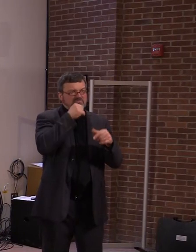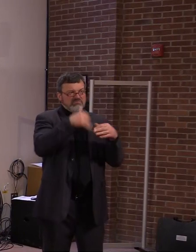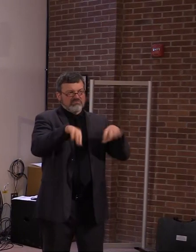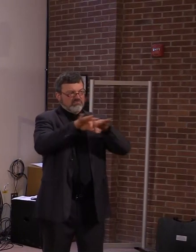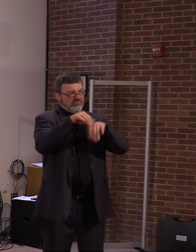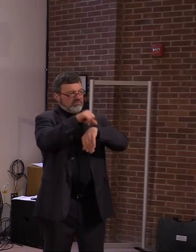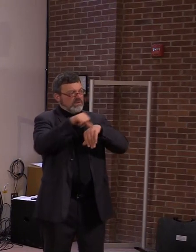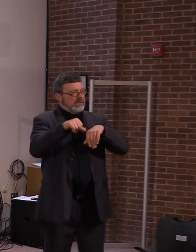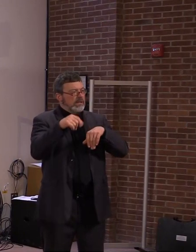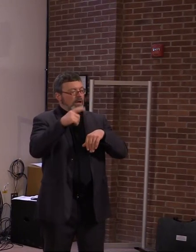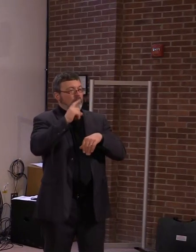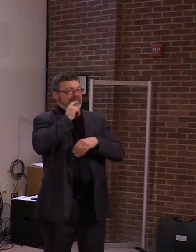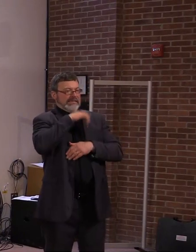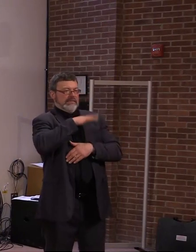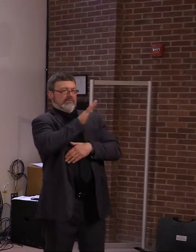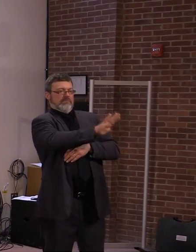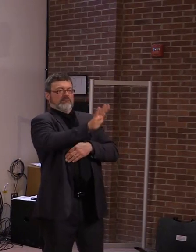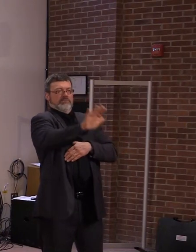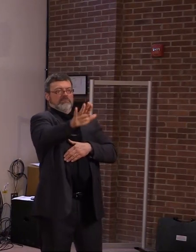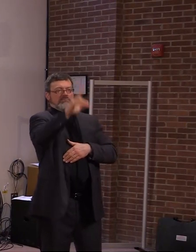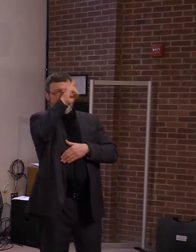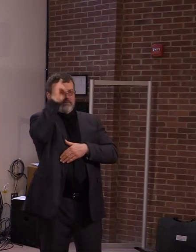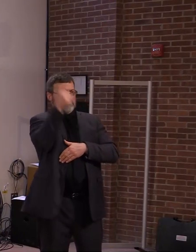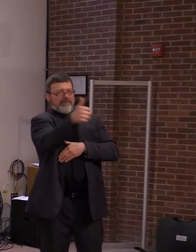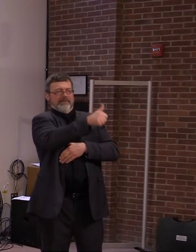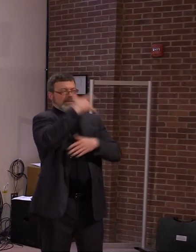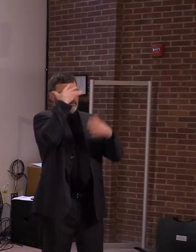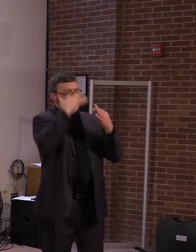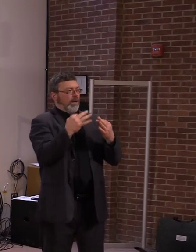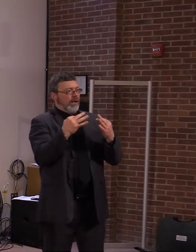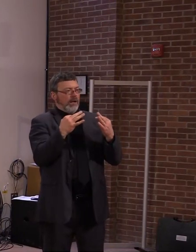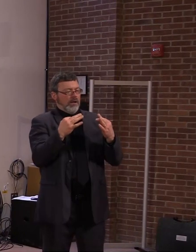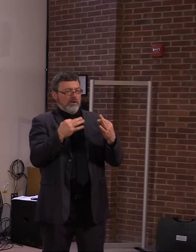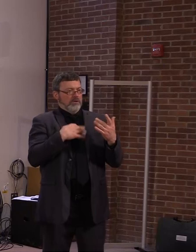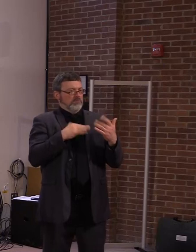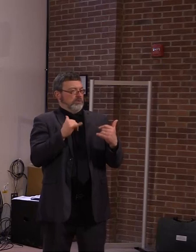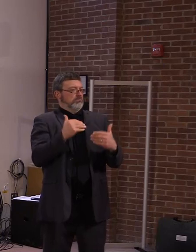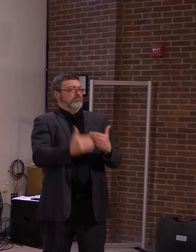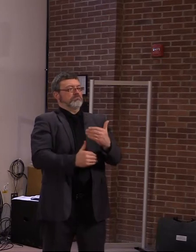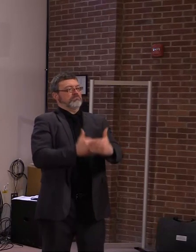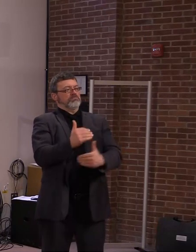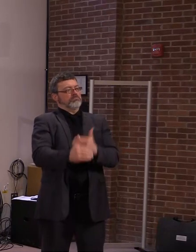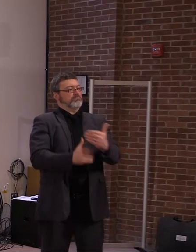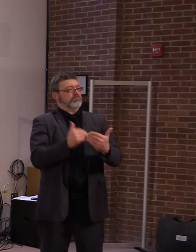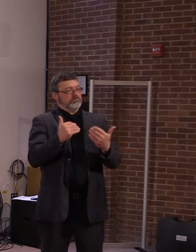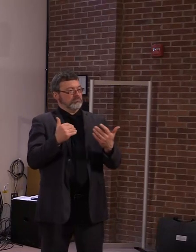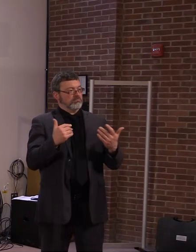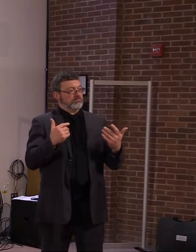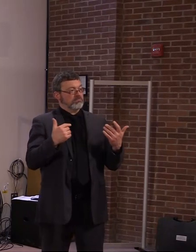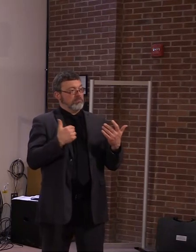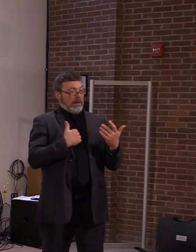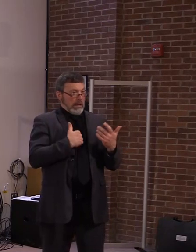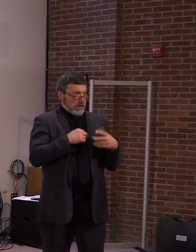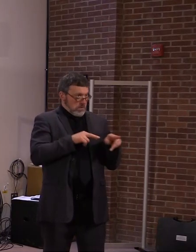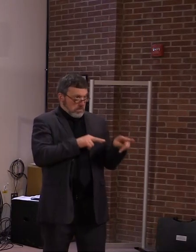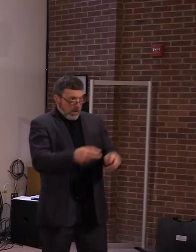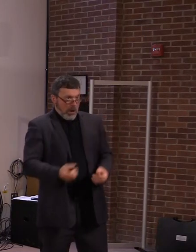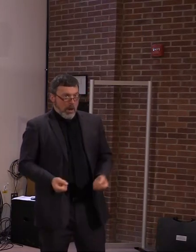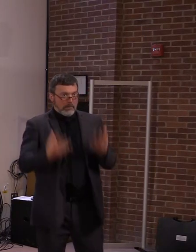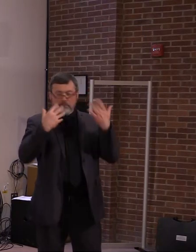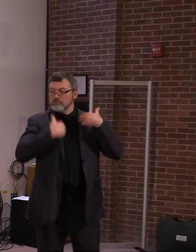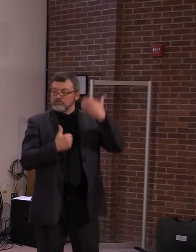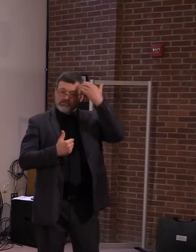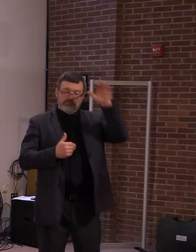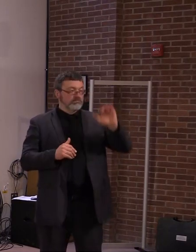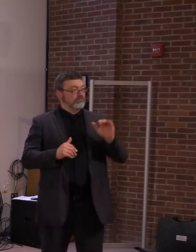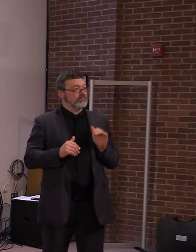by hospital basis as we move forward. So we haven't been tracking that number. I would suggest that you call the